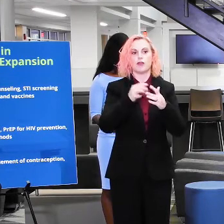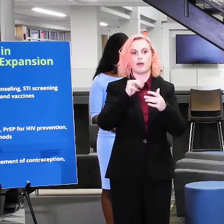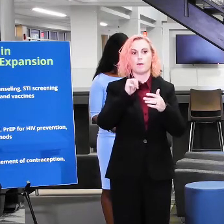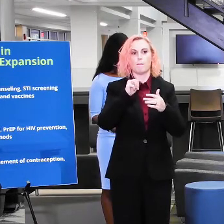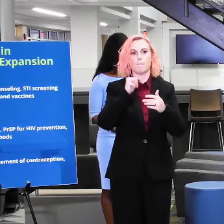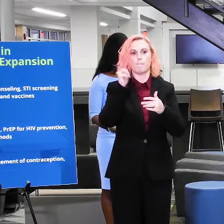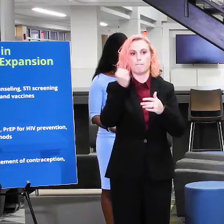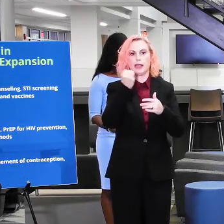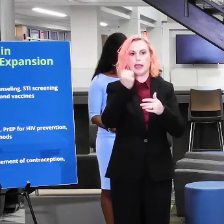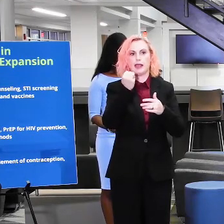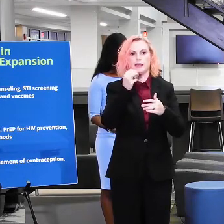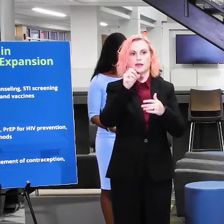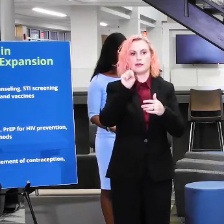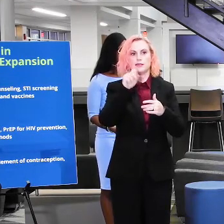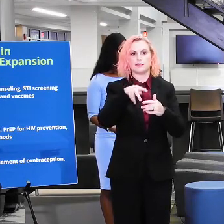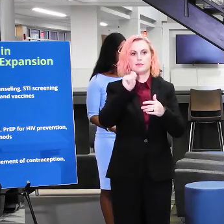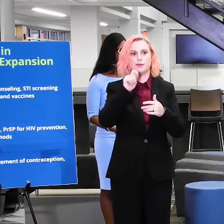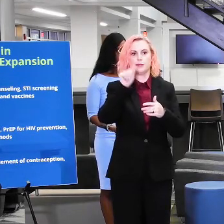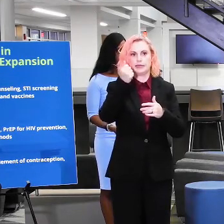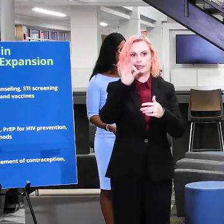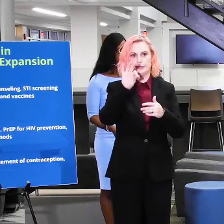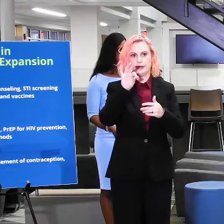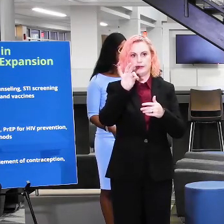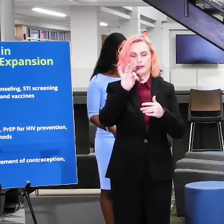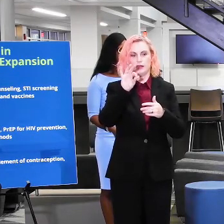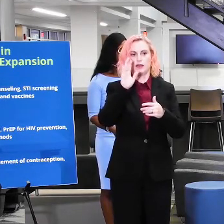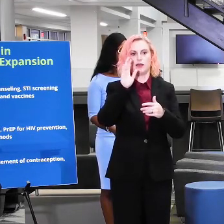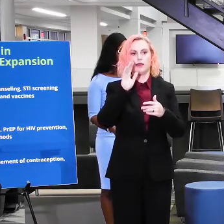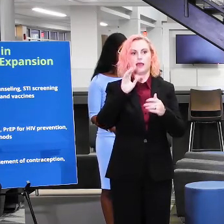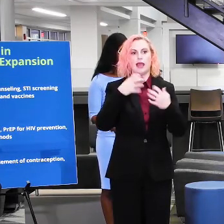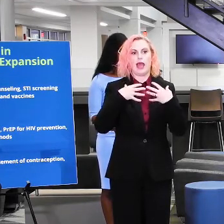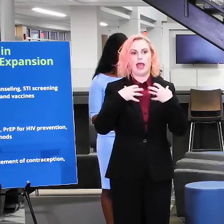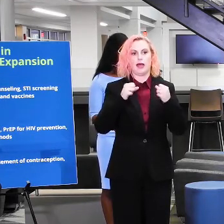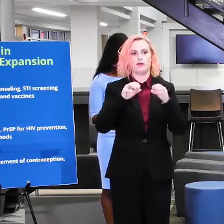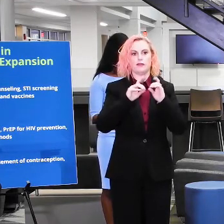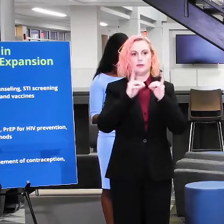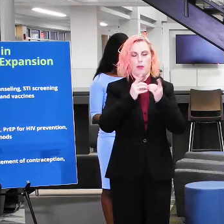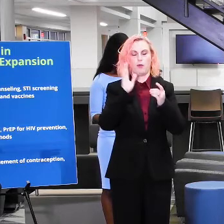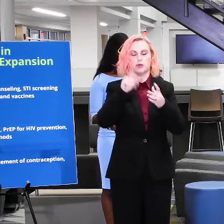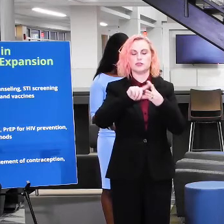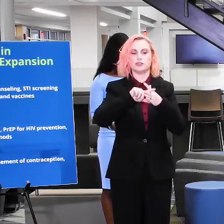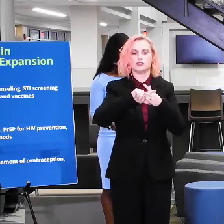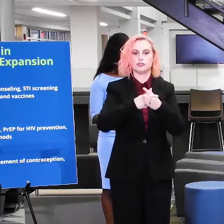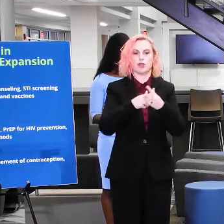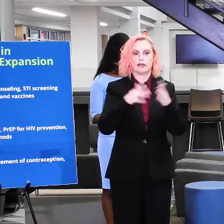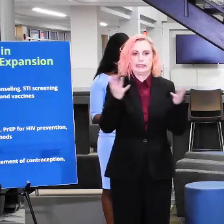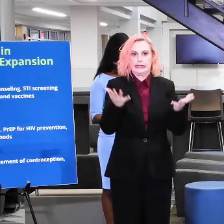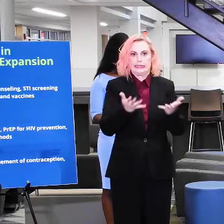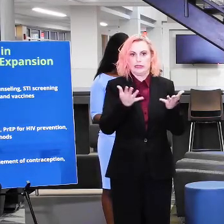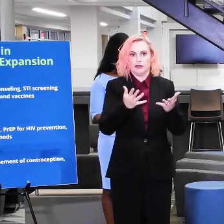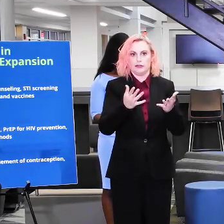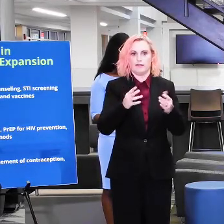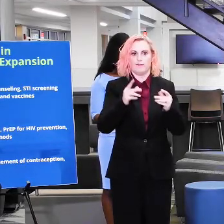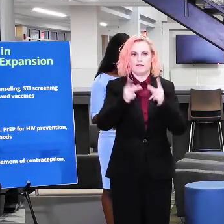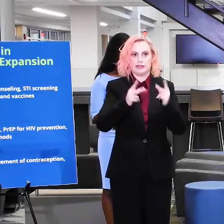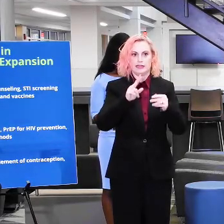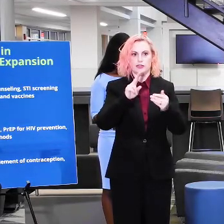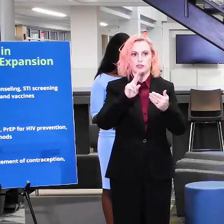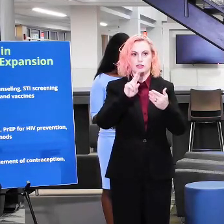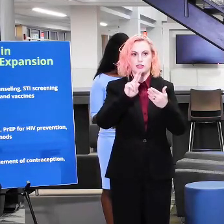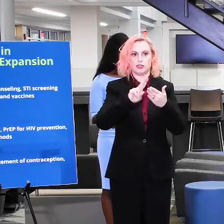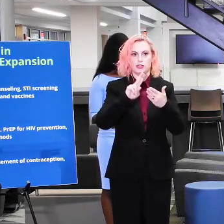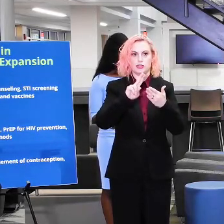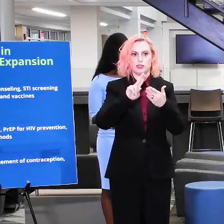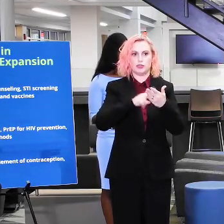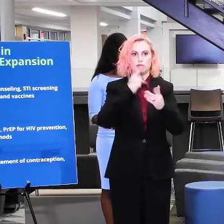September 19th. The health department will start out being at HCC twice a month, now on Mondays